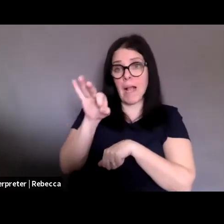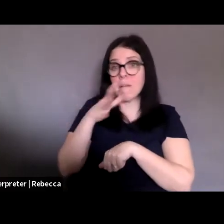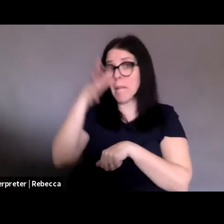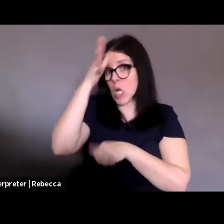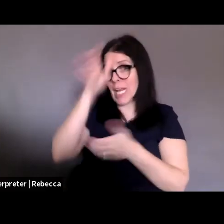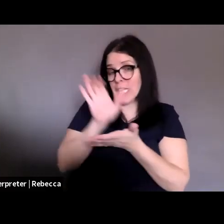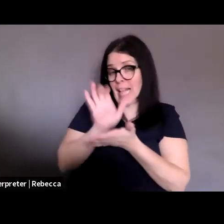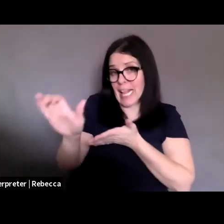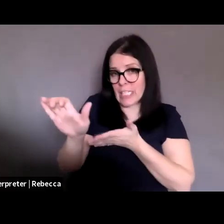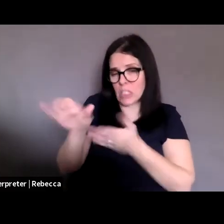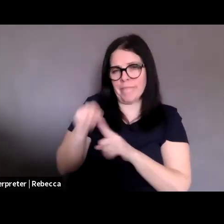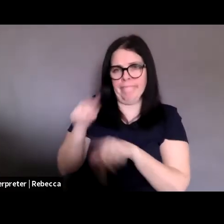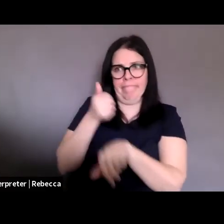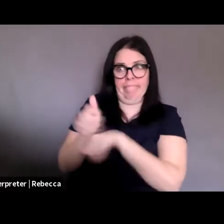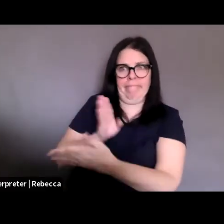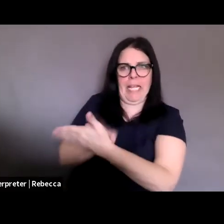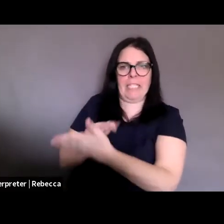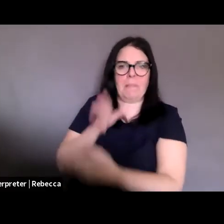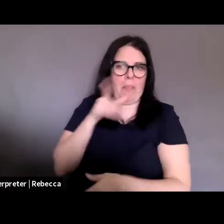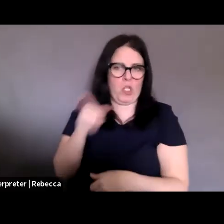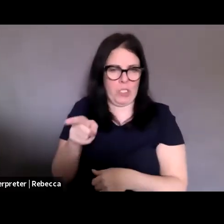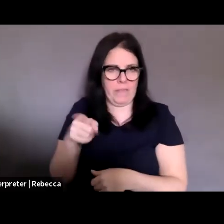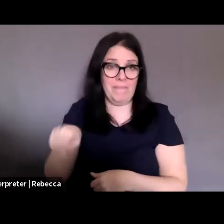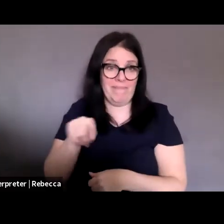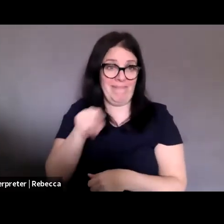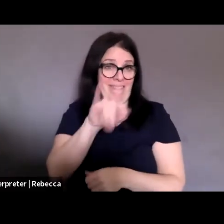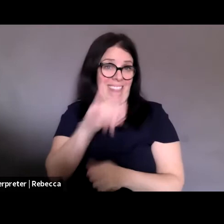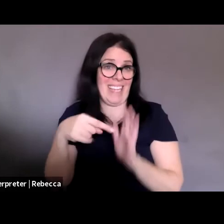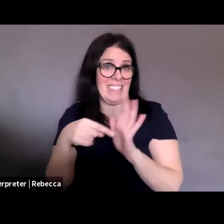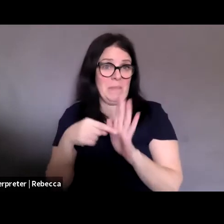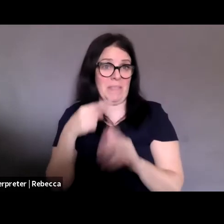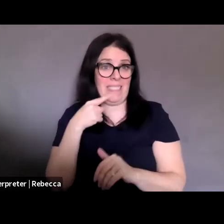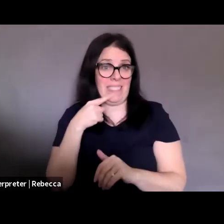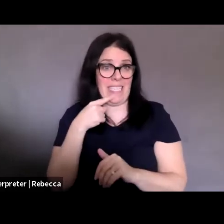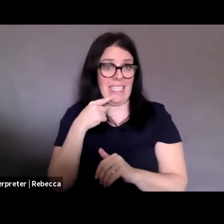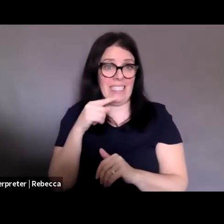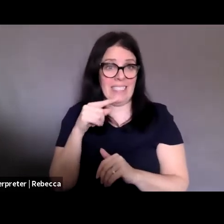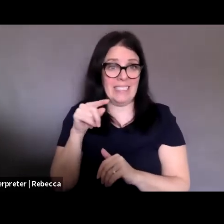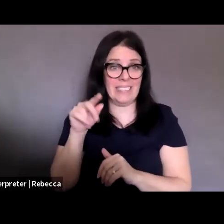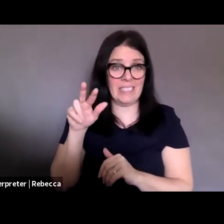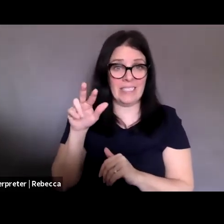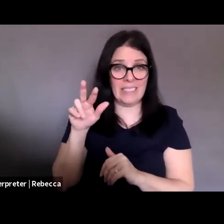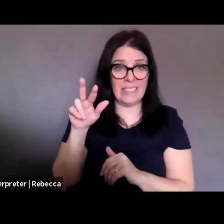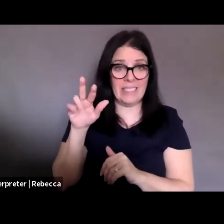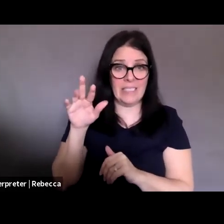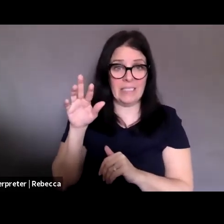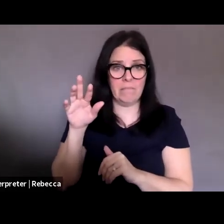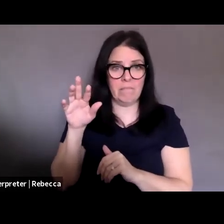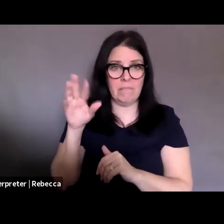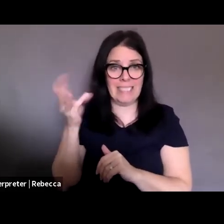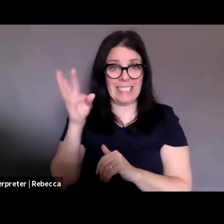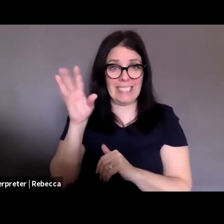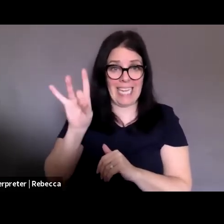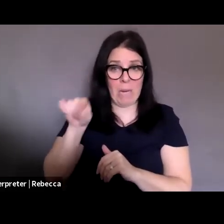68.9% in this sample, and that close to a half also included domestic